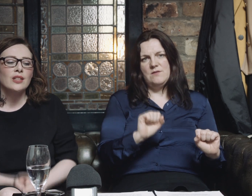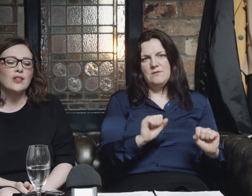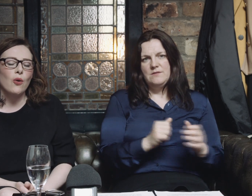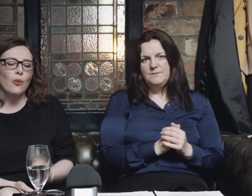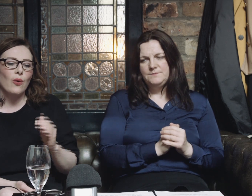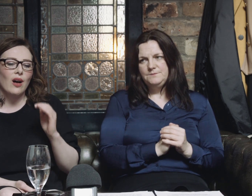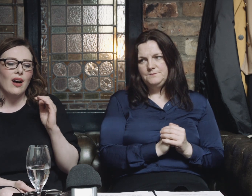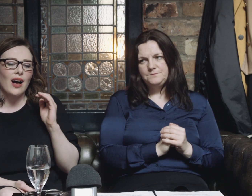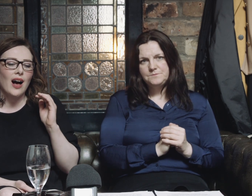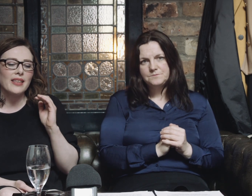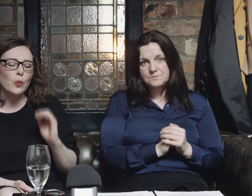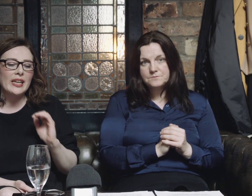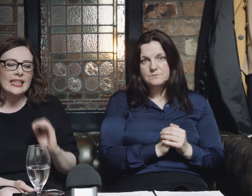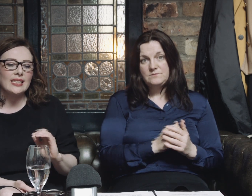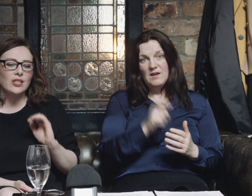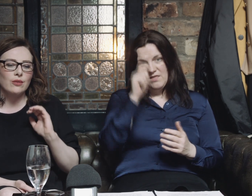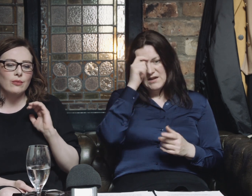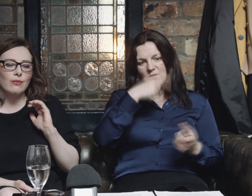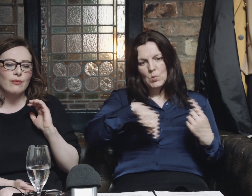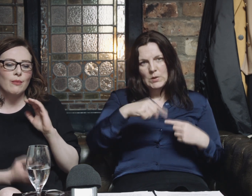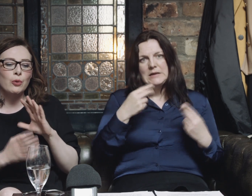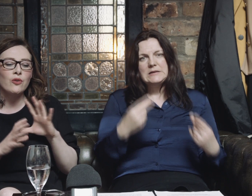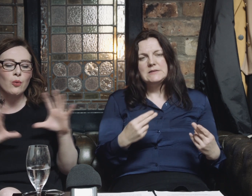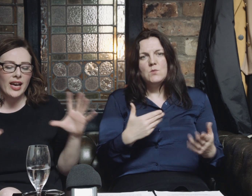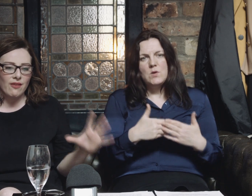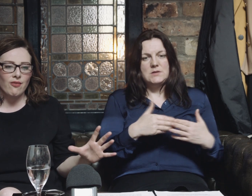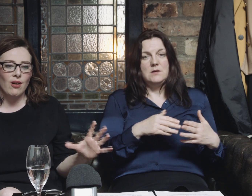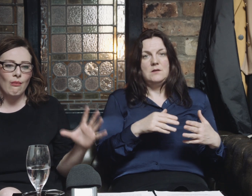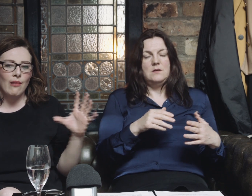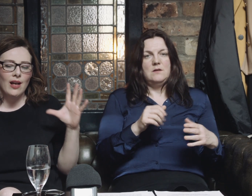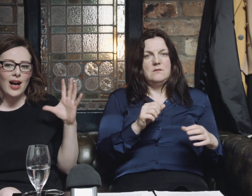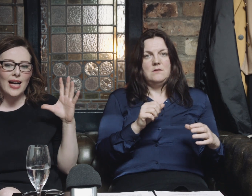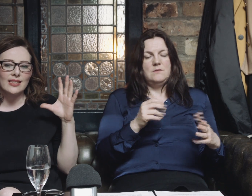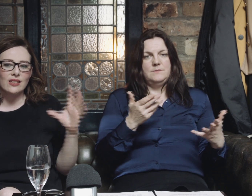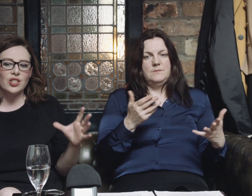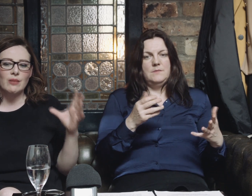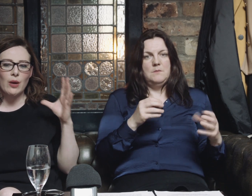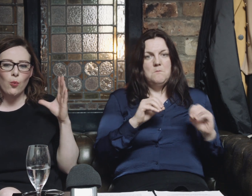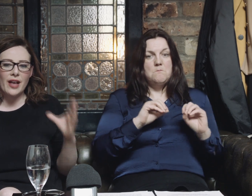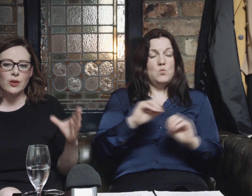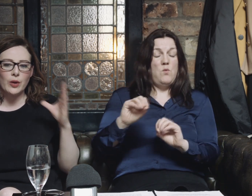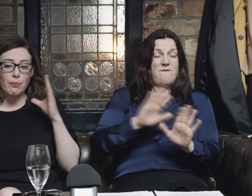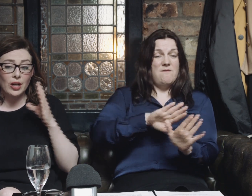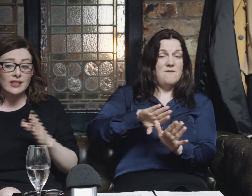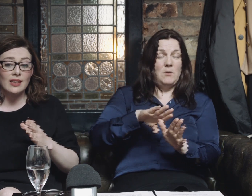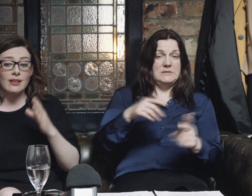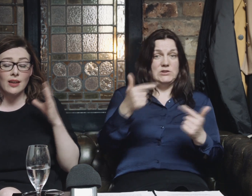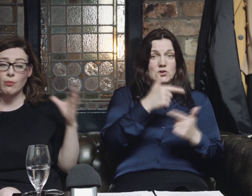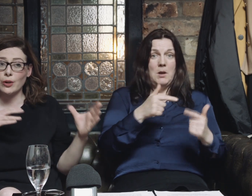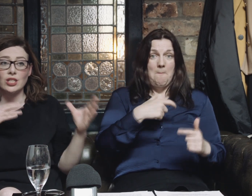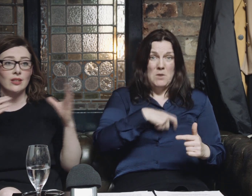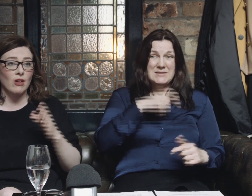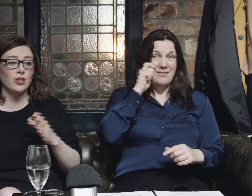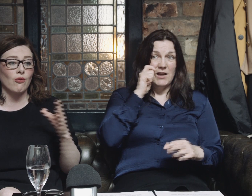health. So I think we need to move away from a discussion about whether we personally